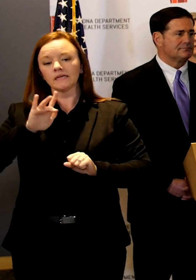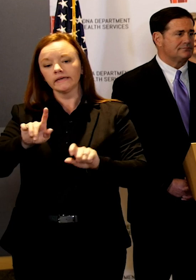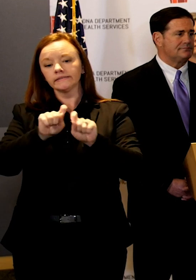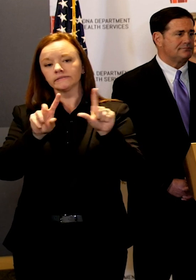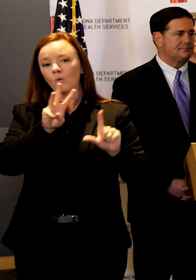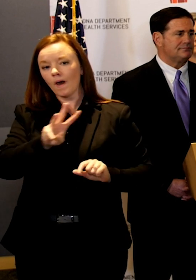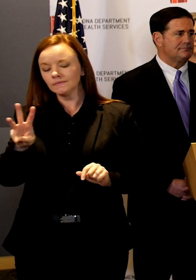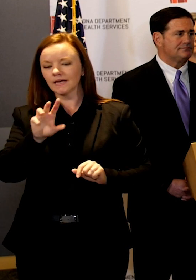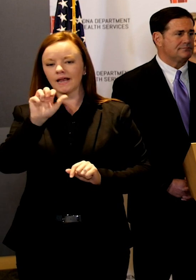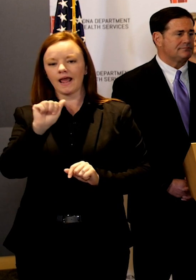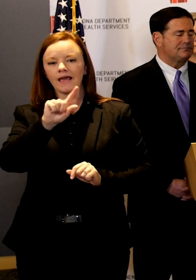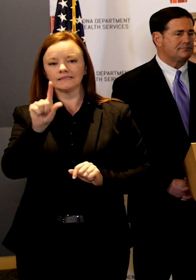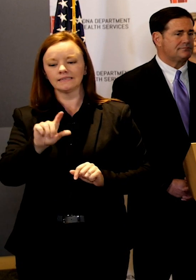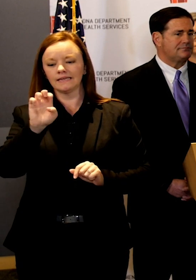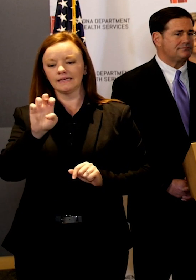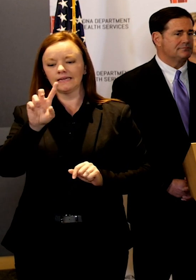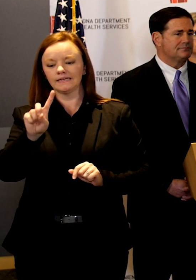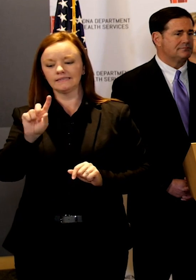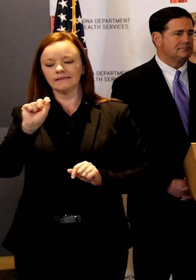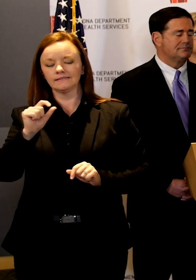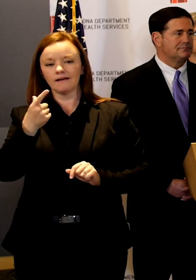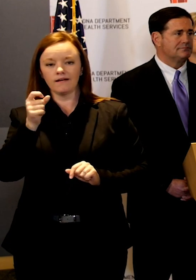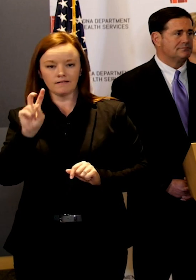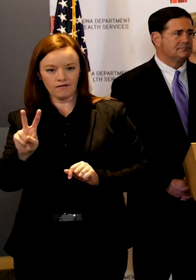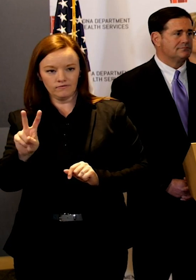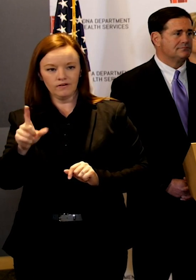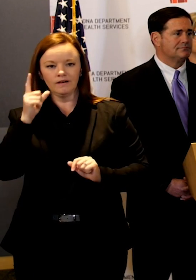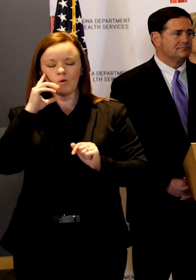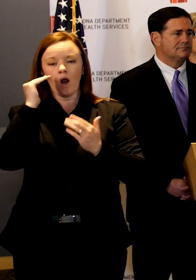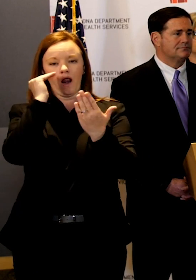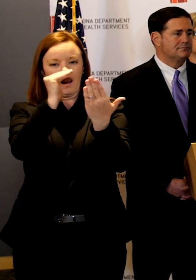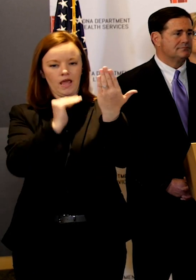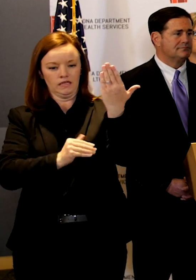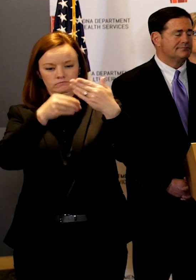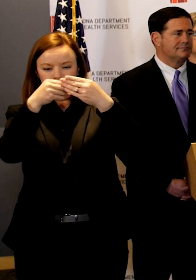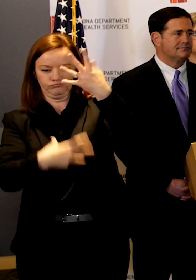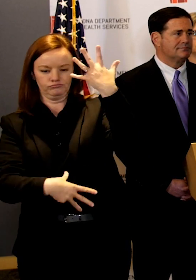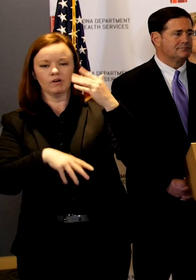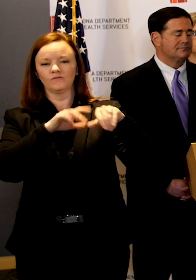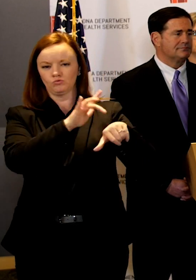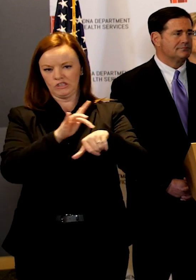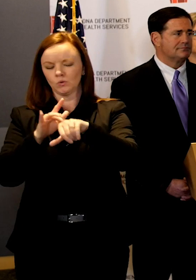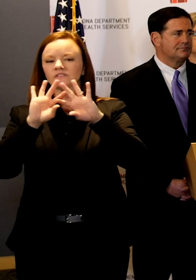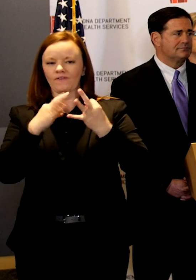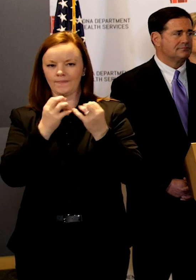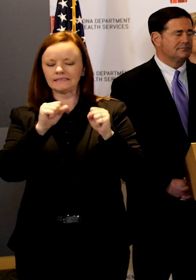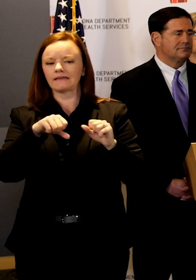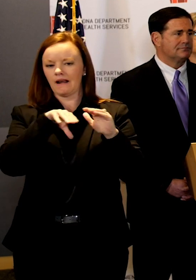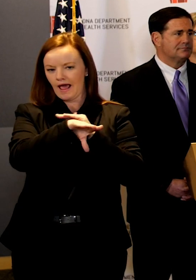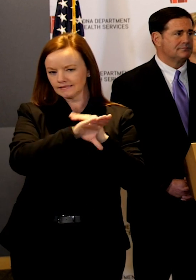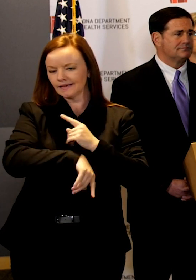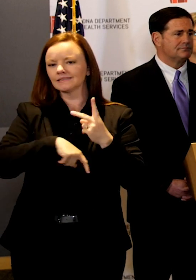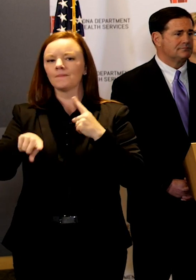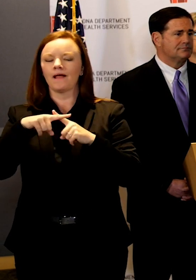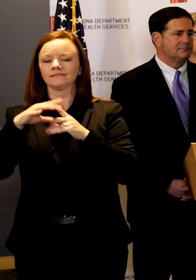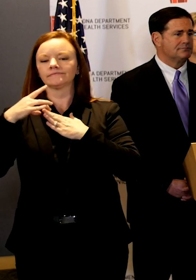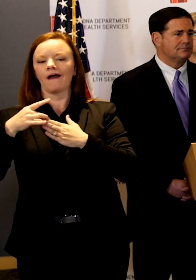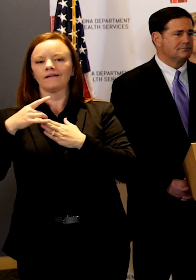at azed.gov for a running list of resources for families and guidance for school